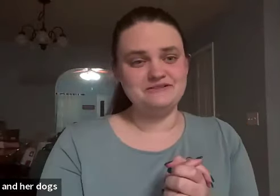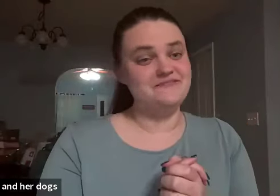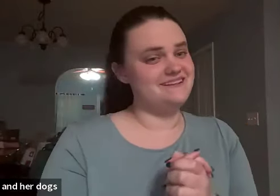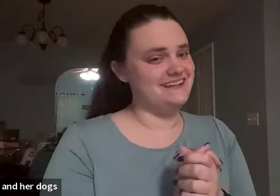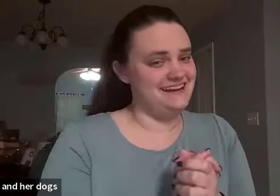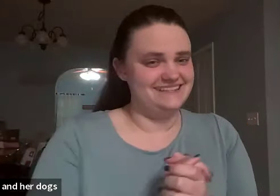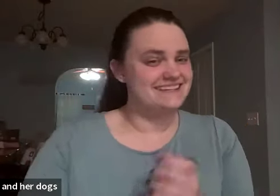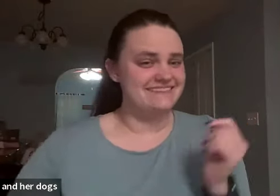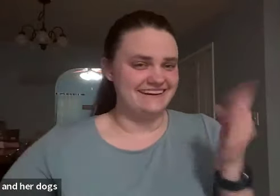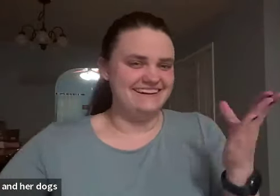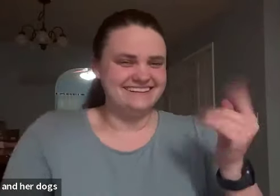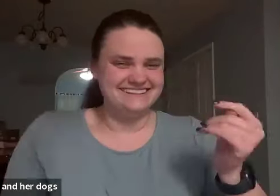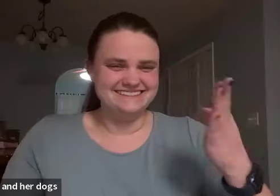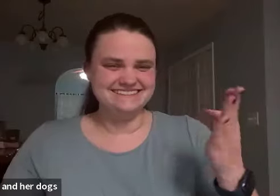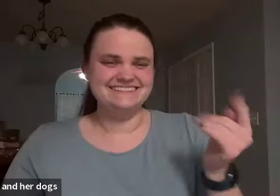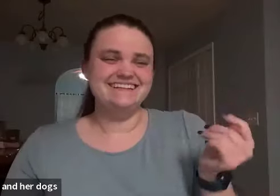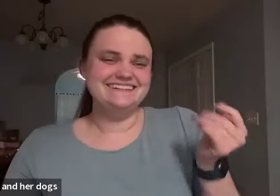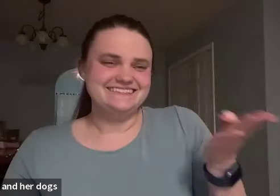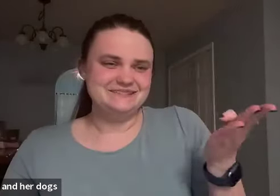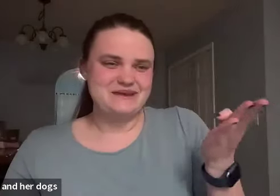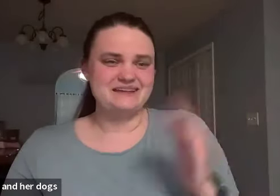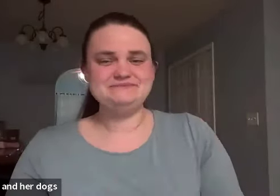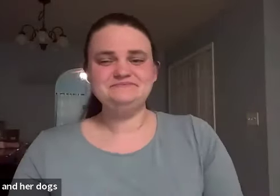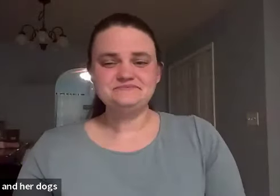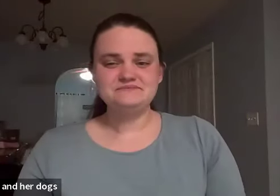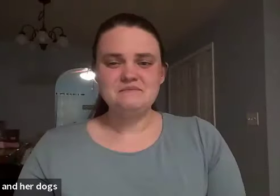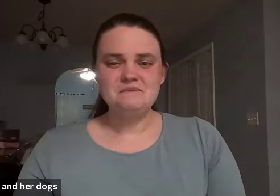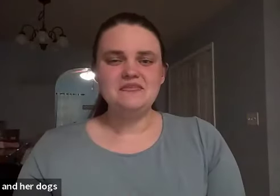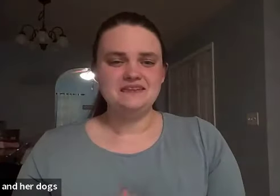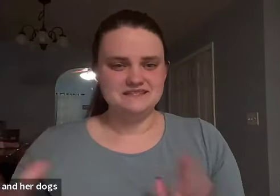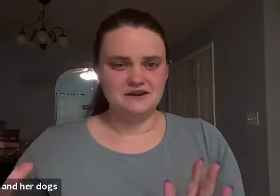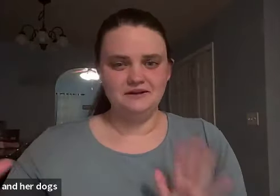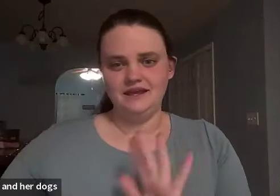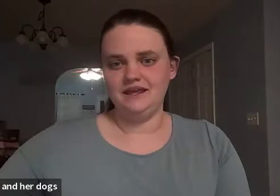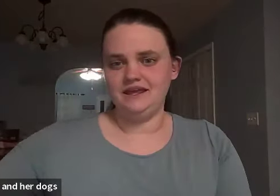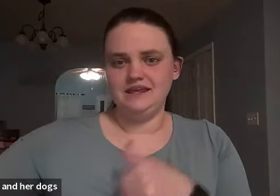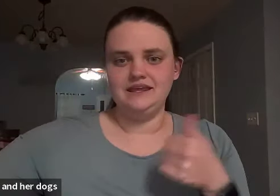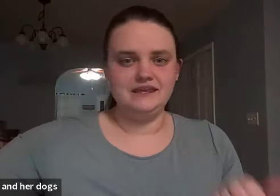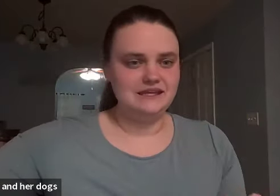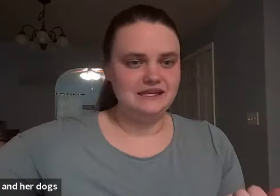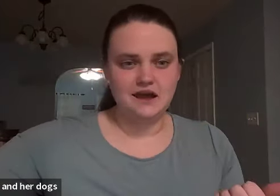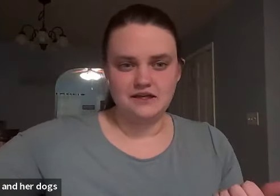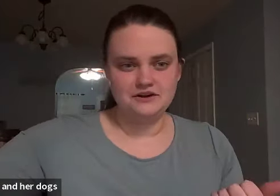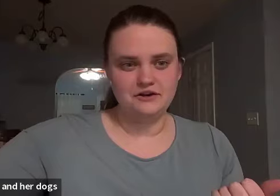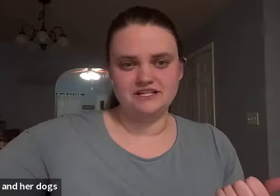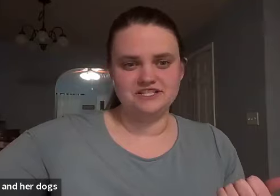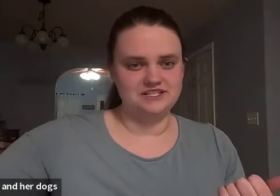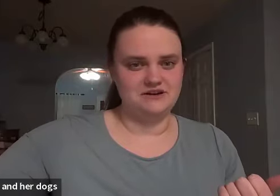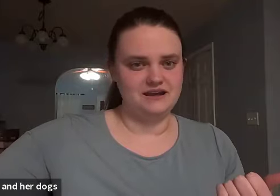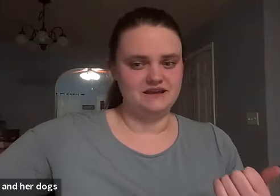more fun science in there. Too bad. So, any other questions you guys